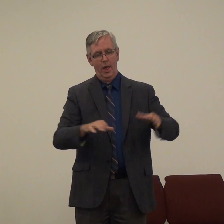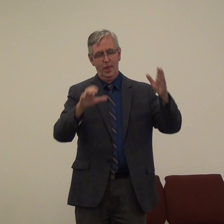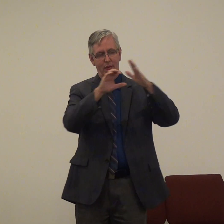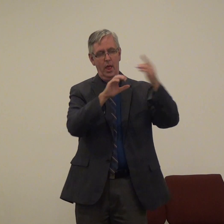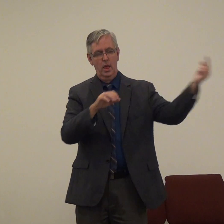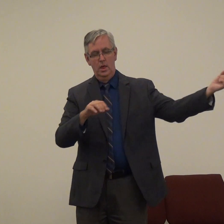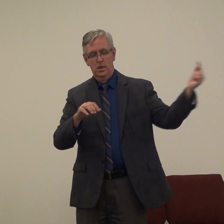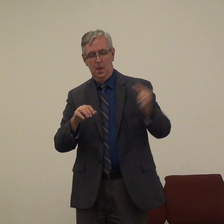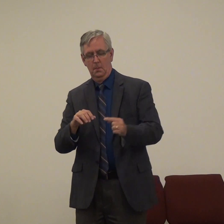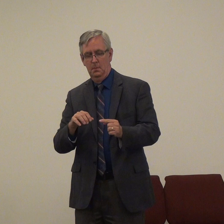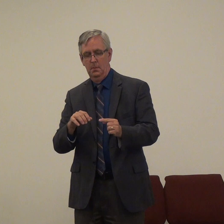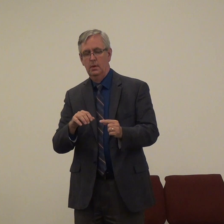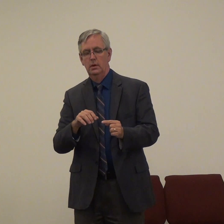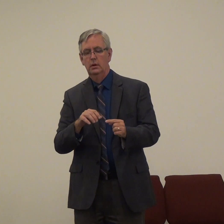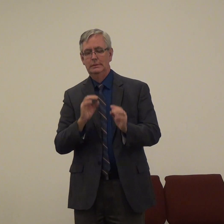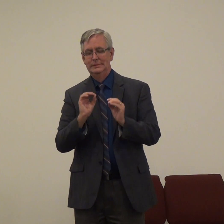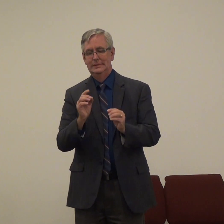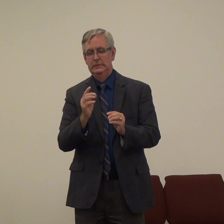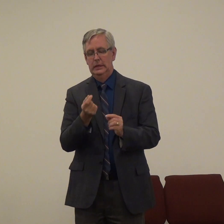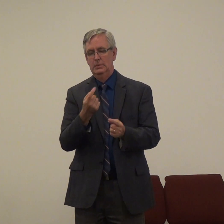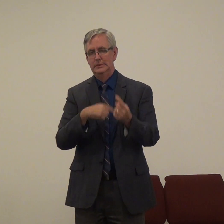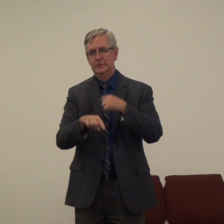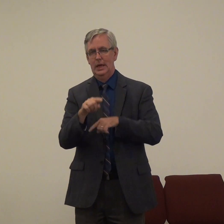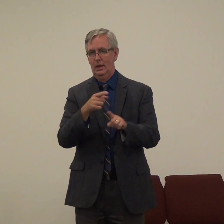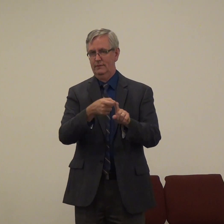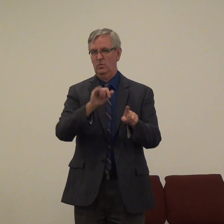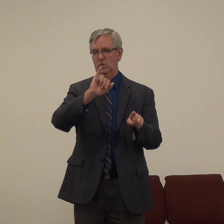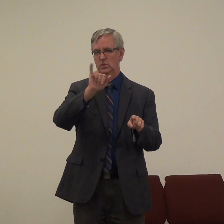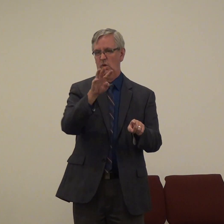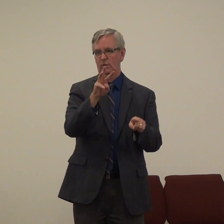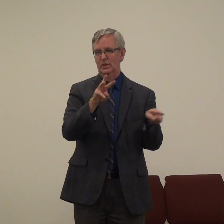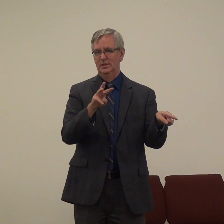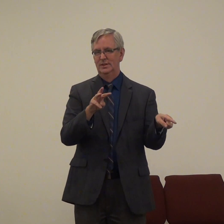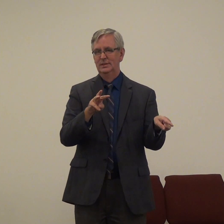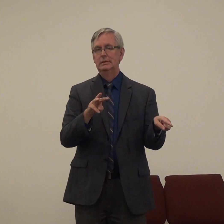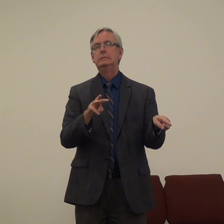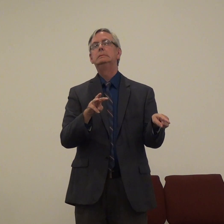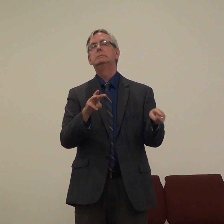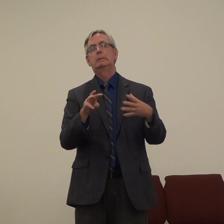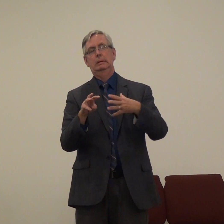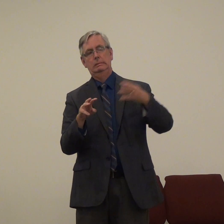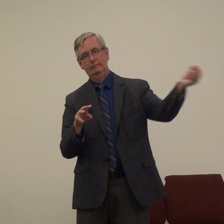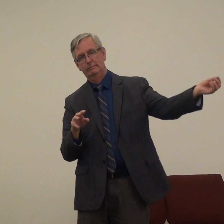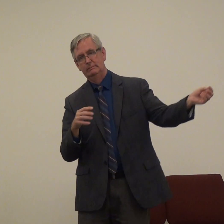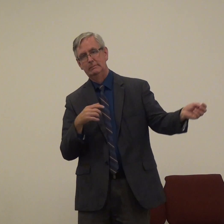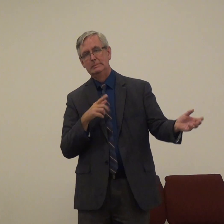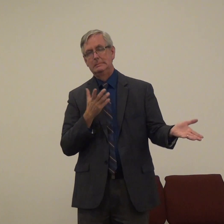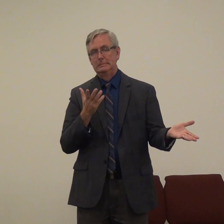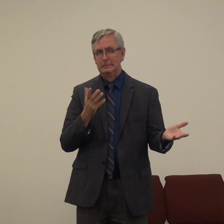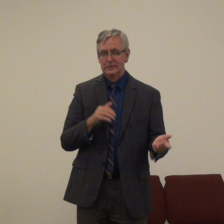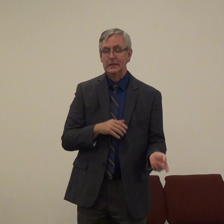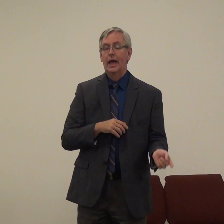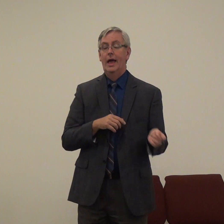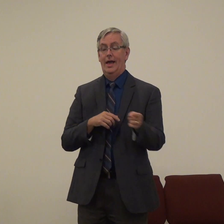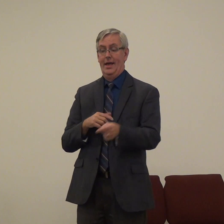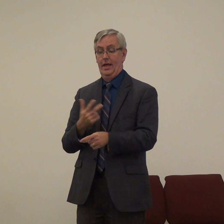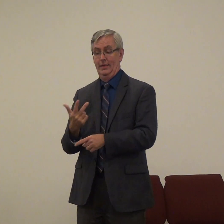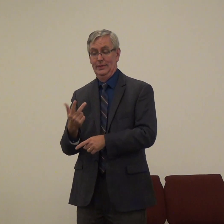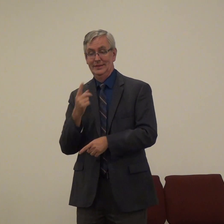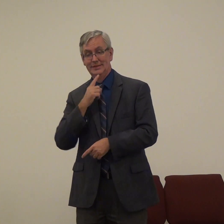over from the main island, from Guadalcanal, and taught a little bit of sign language. It was a Jehovah's Witness lady that she